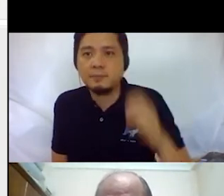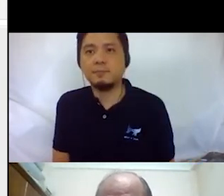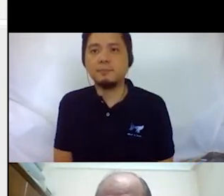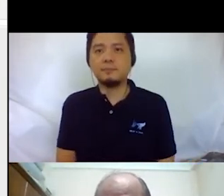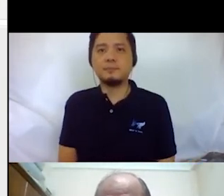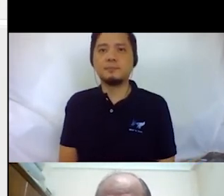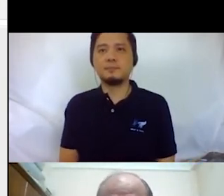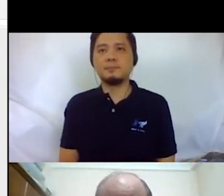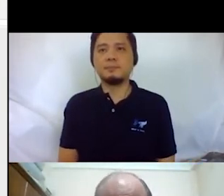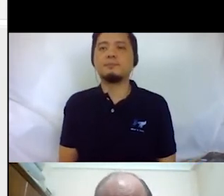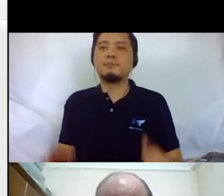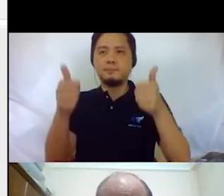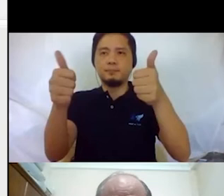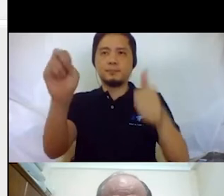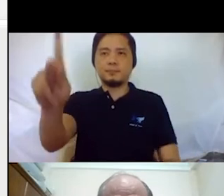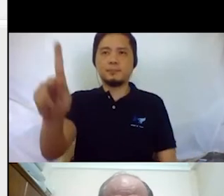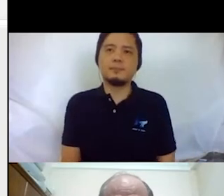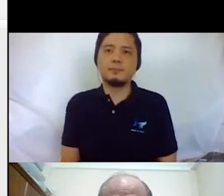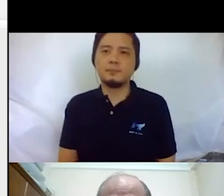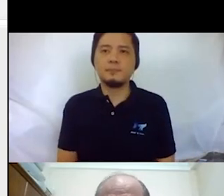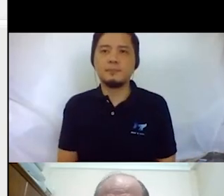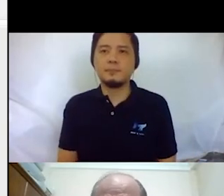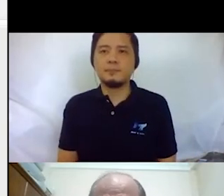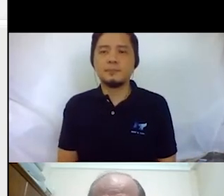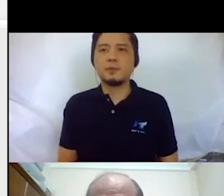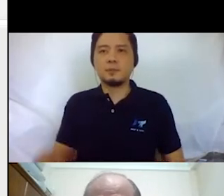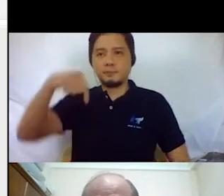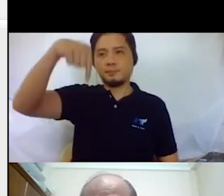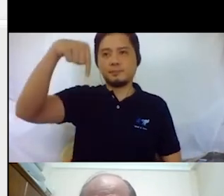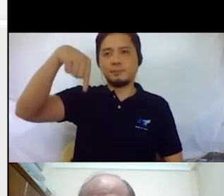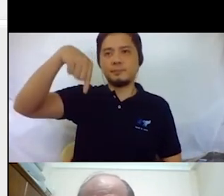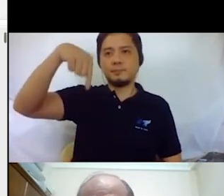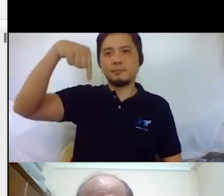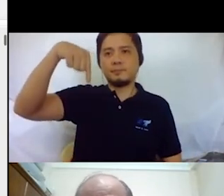later. Okay. So let's go down.